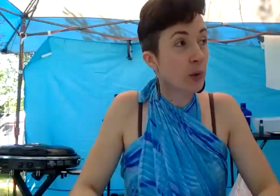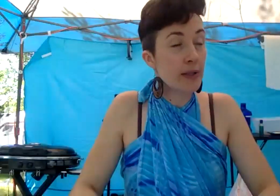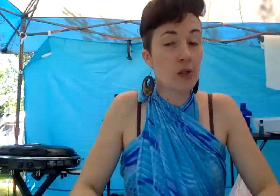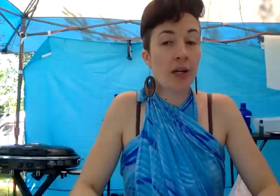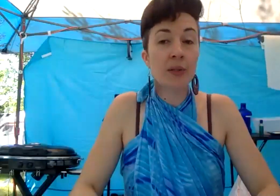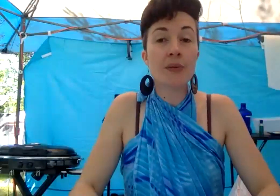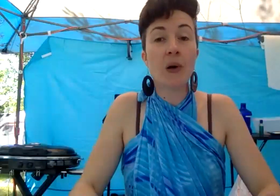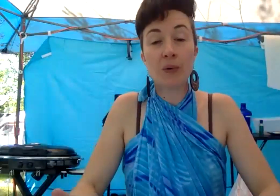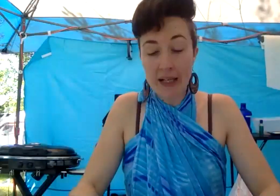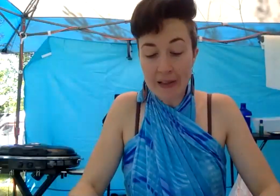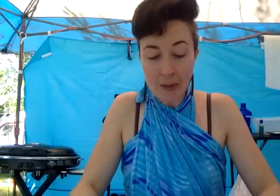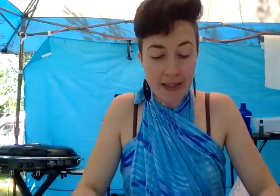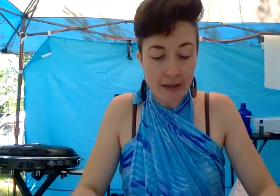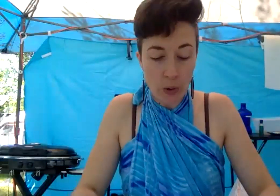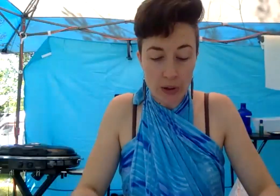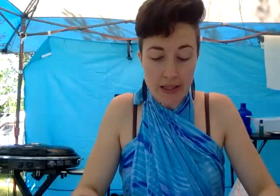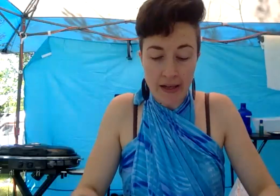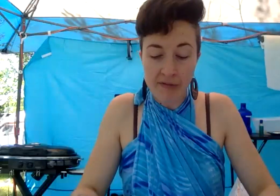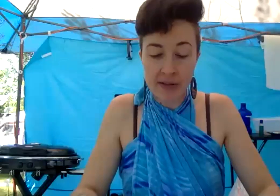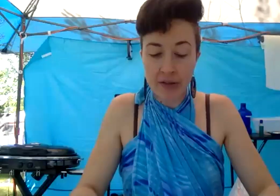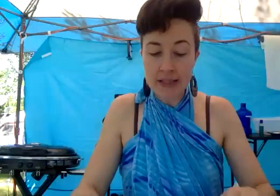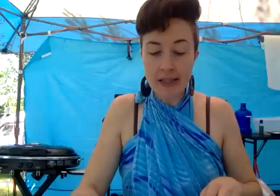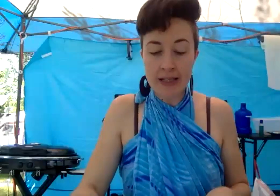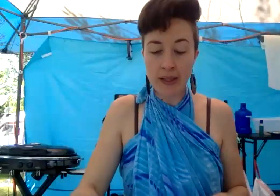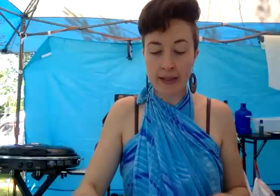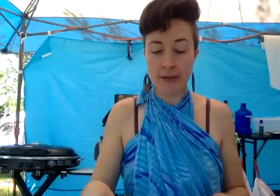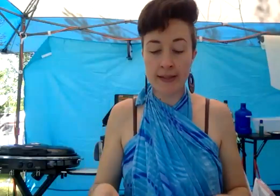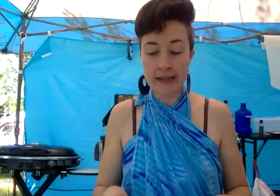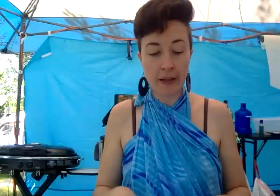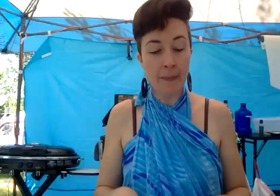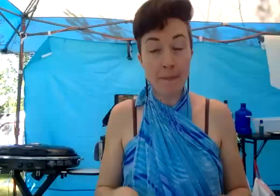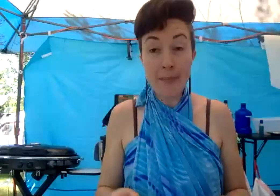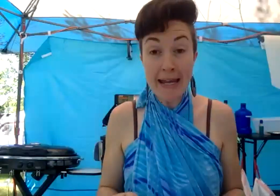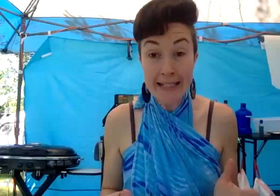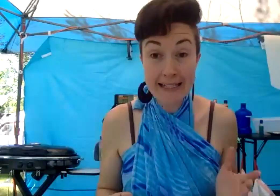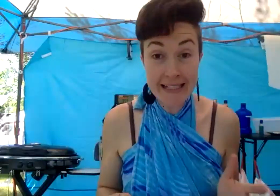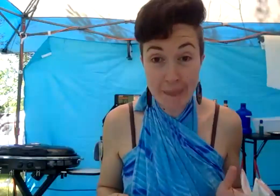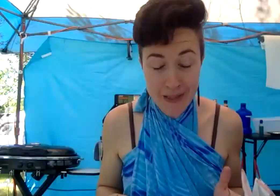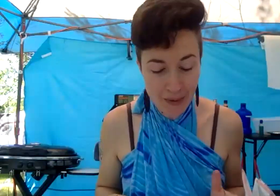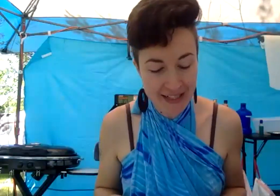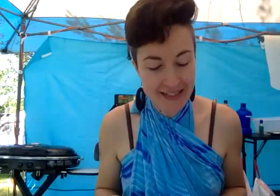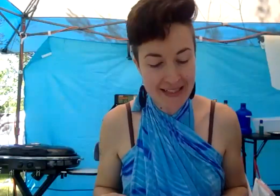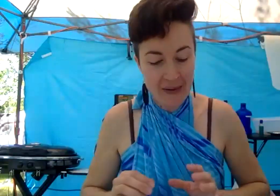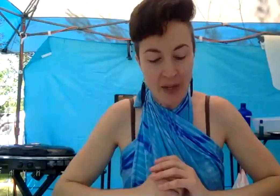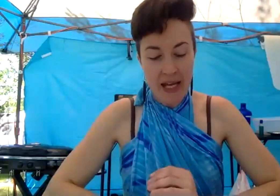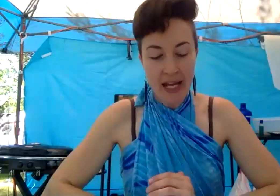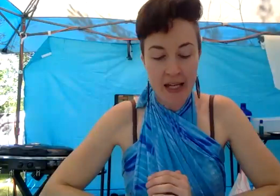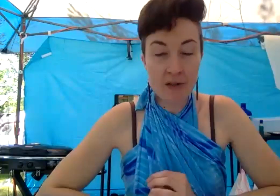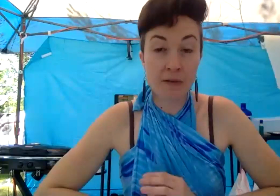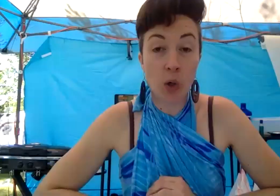course, a child who is already communicating orally can have fun learning signs while exercising their amazing sponge brains. And for